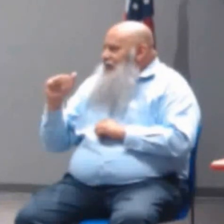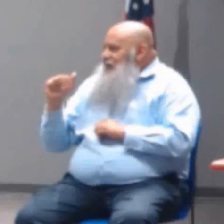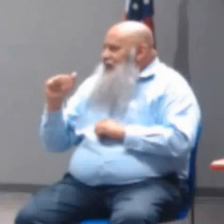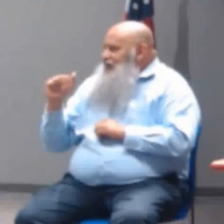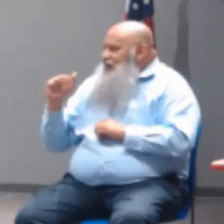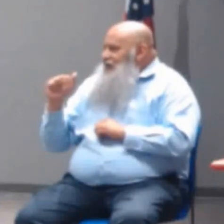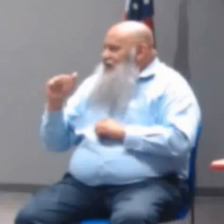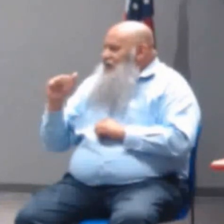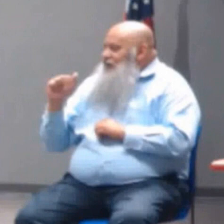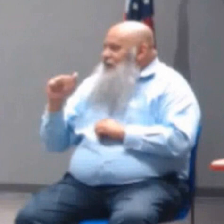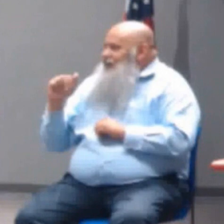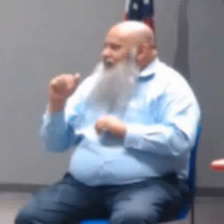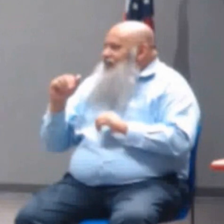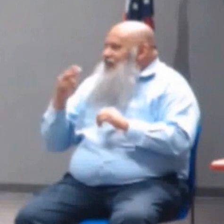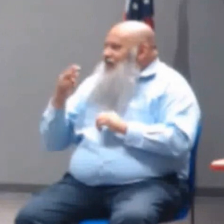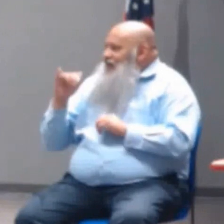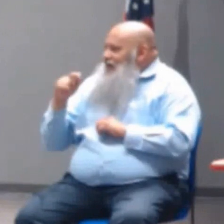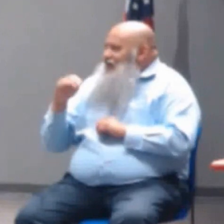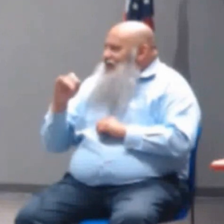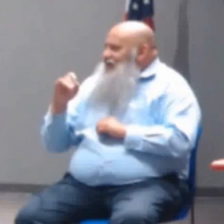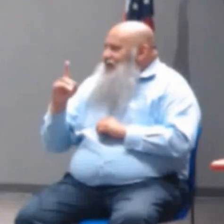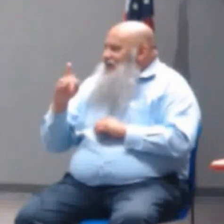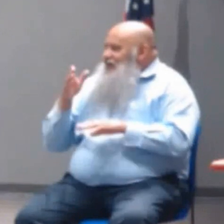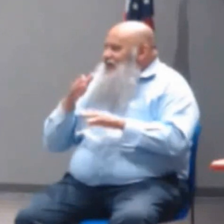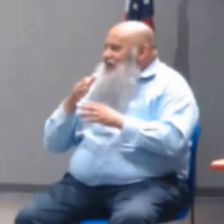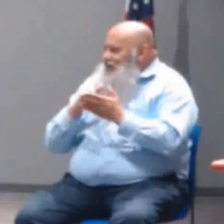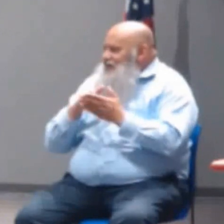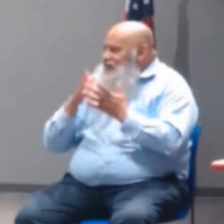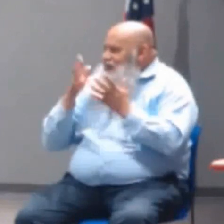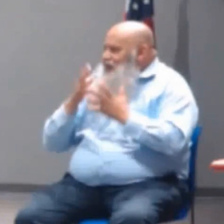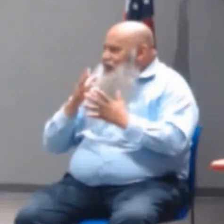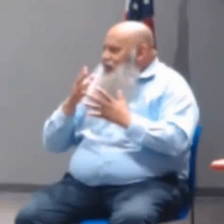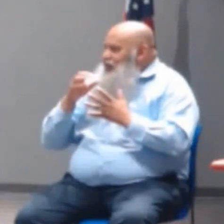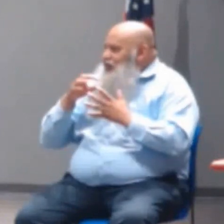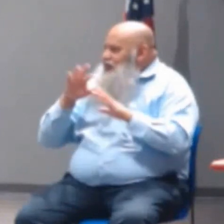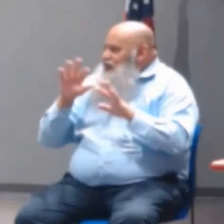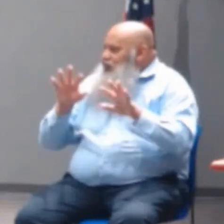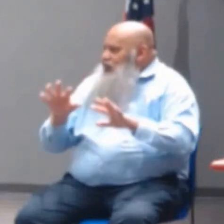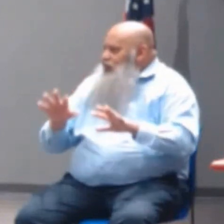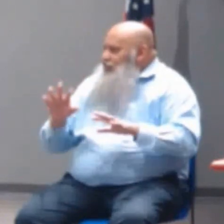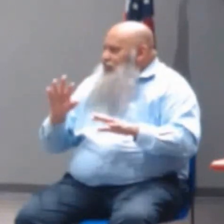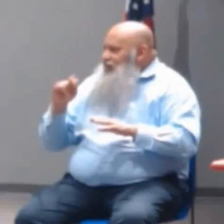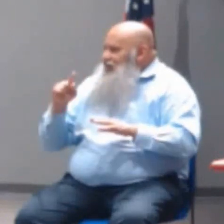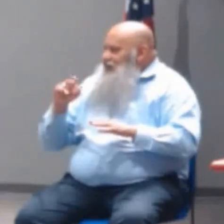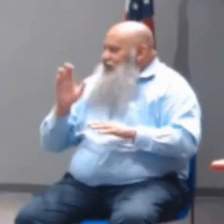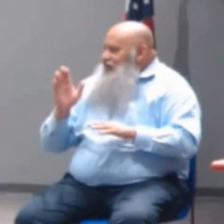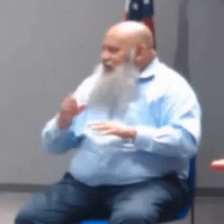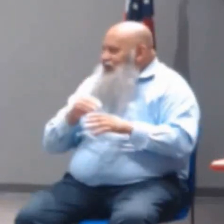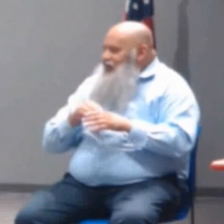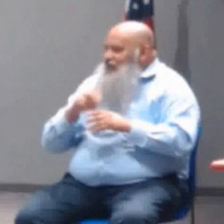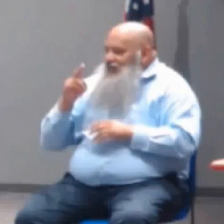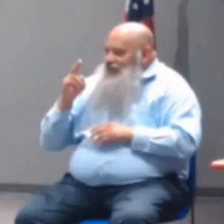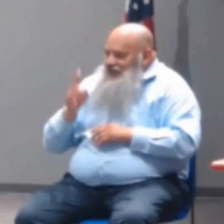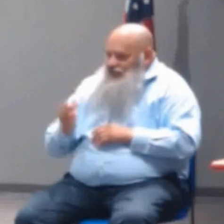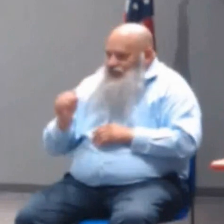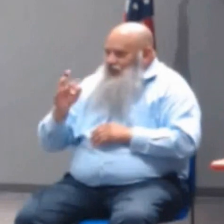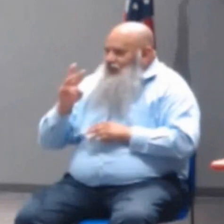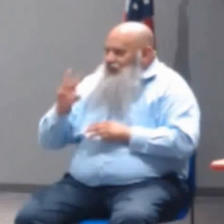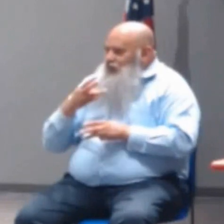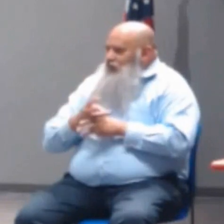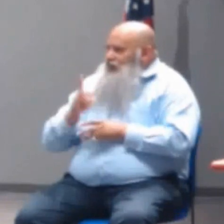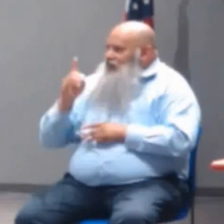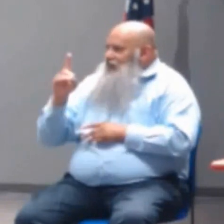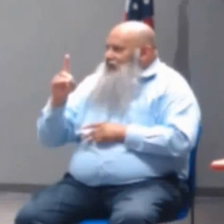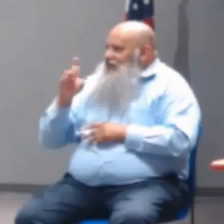in silhouette or highlighted against the dark storm clouds. And never in the history of the world did